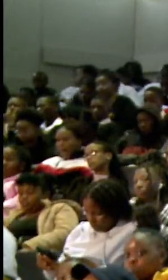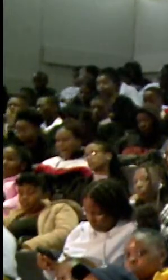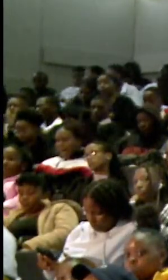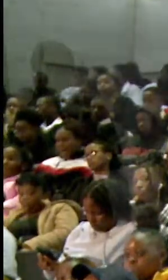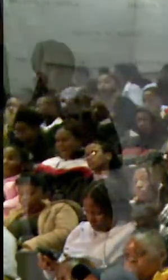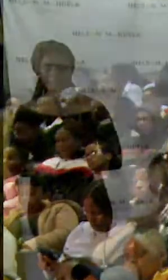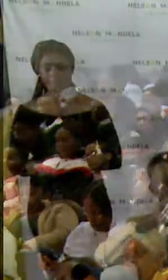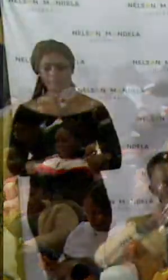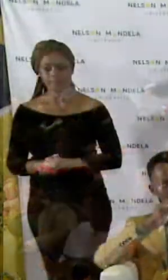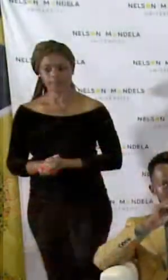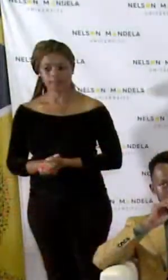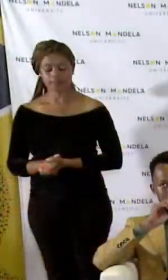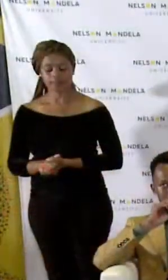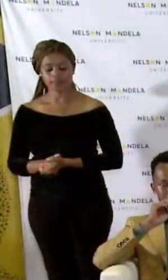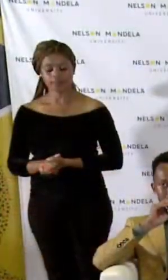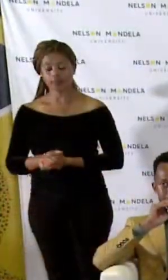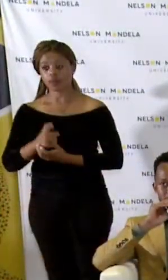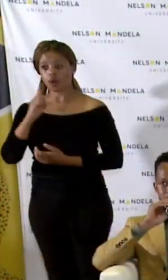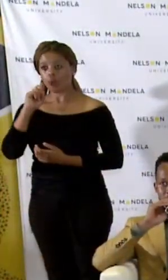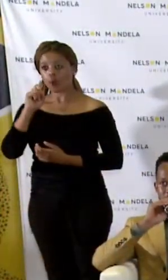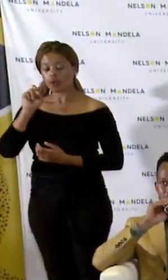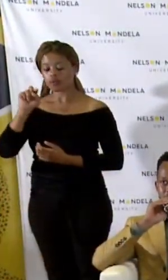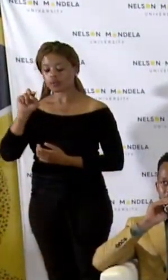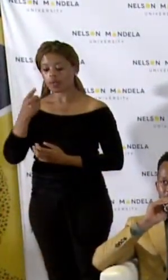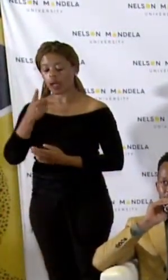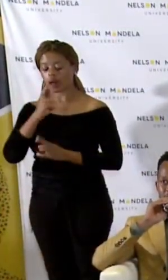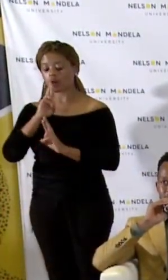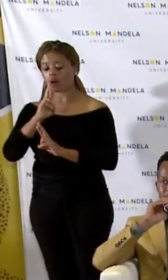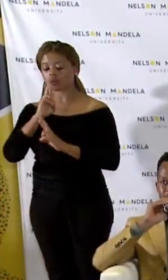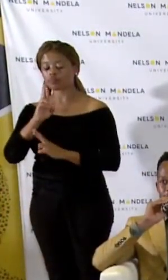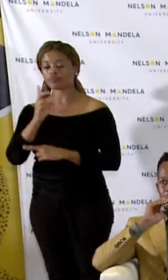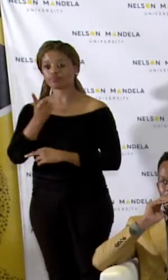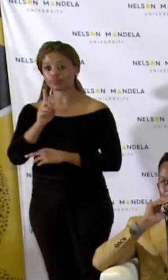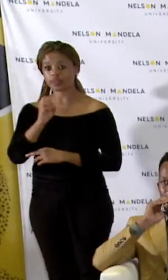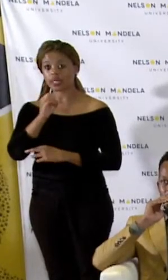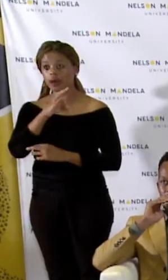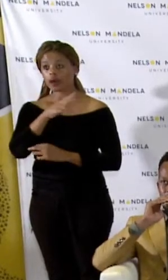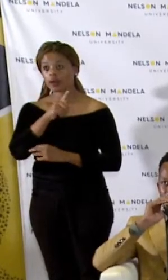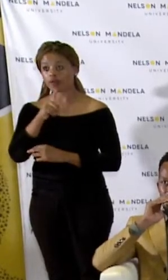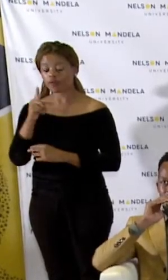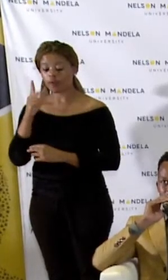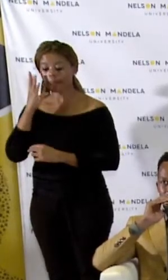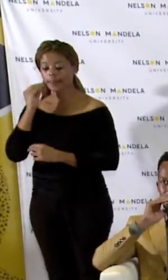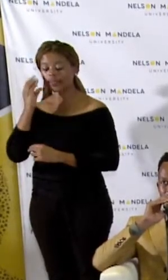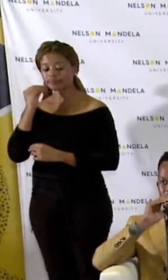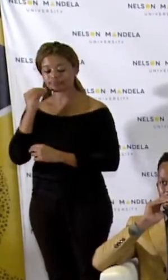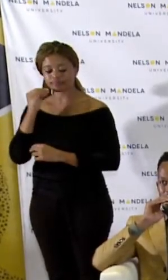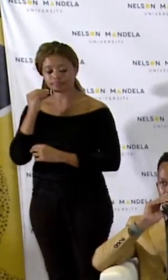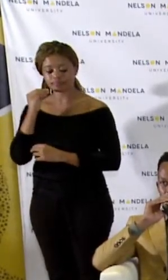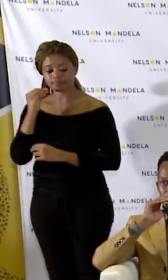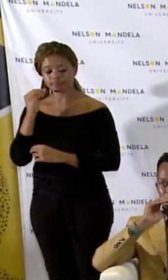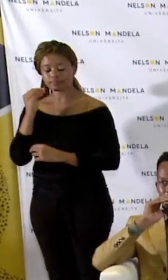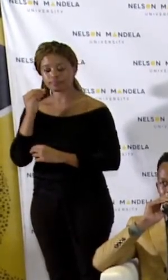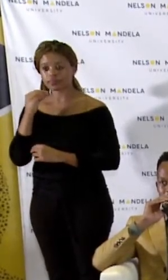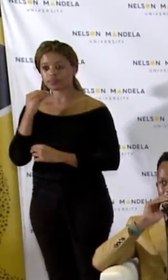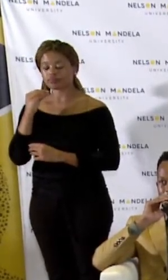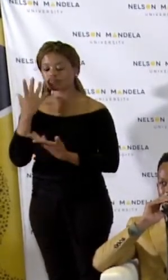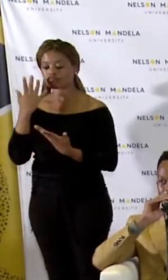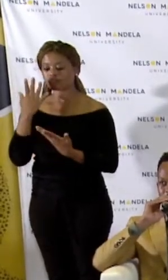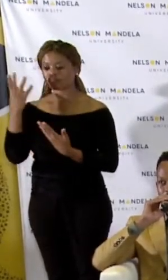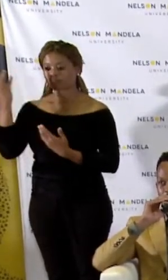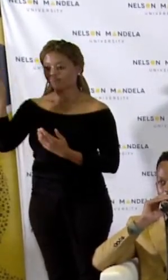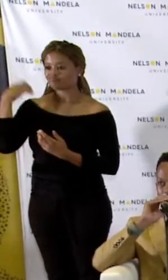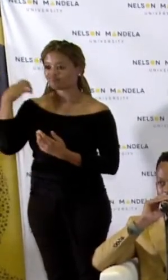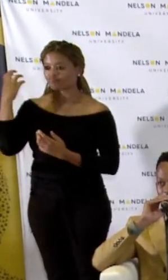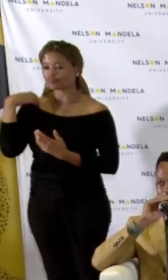So one thing that stood out to me in their response is that if you are experiencing cyberbullying or